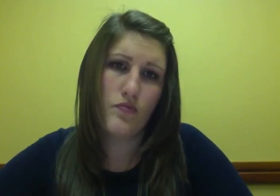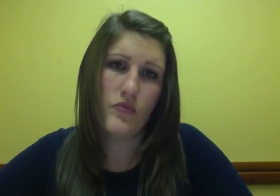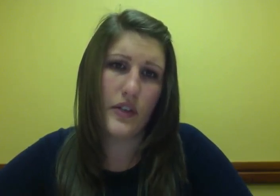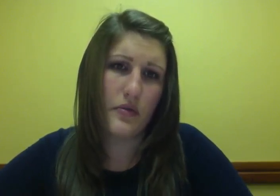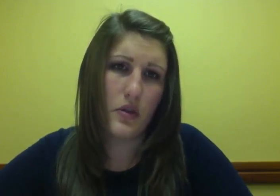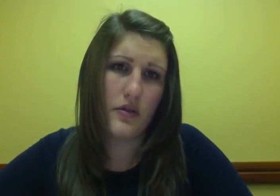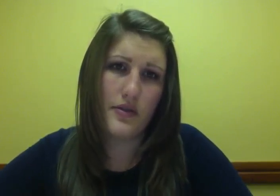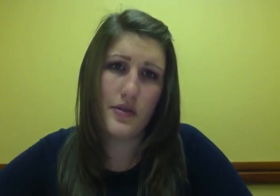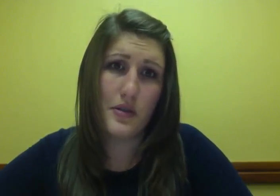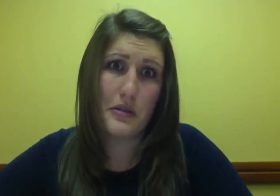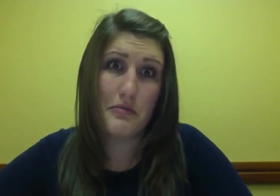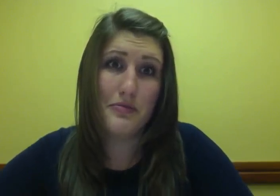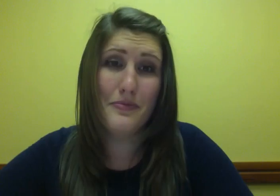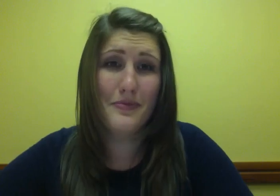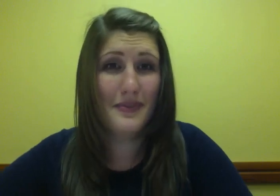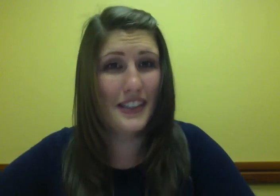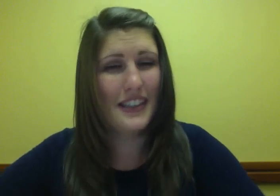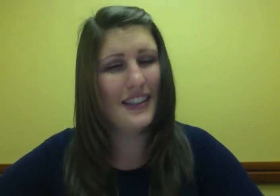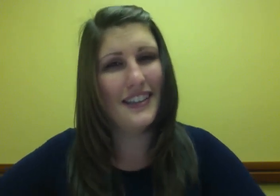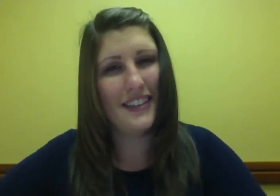They have waffles.